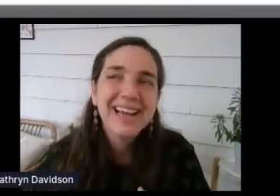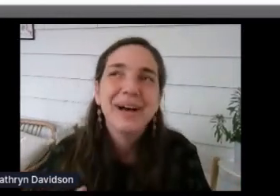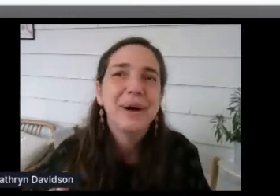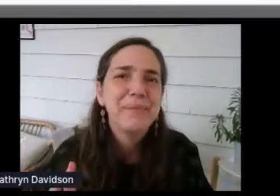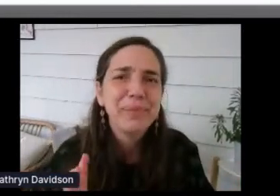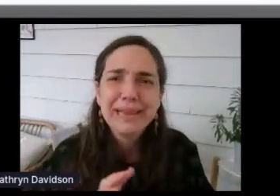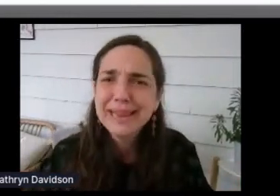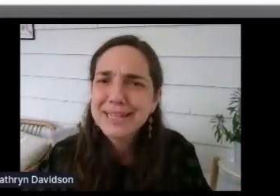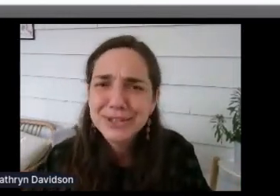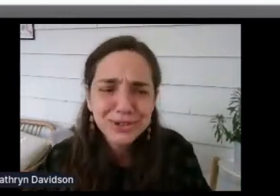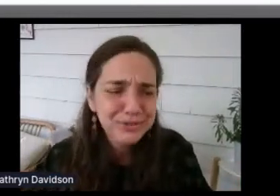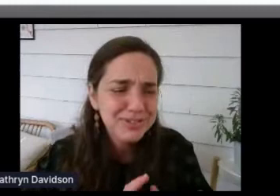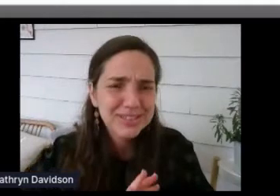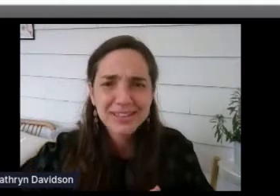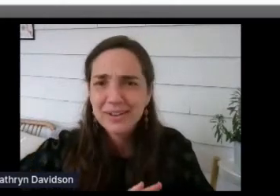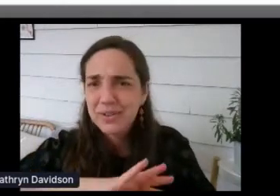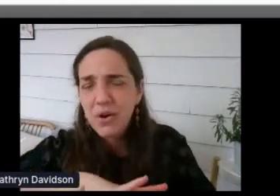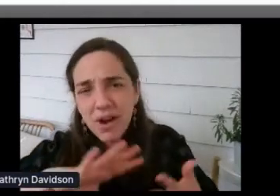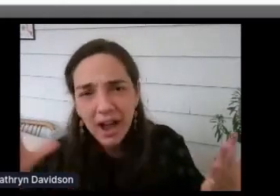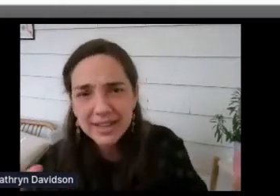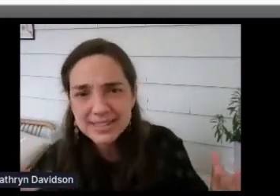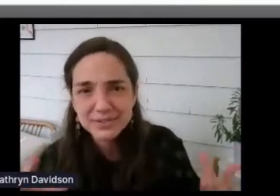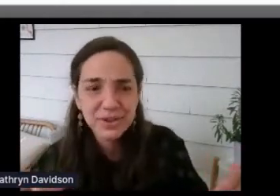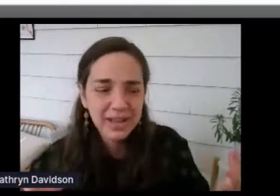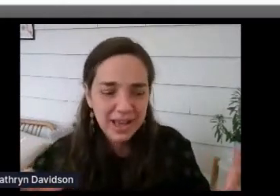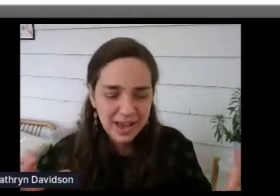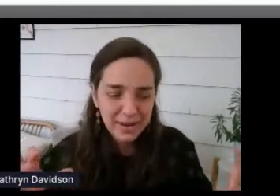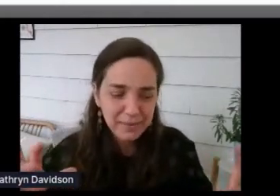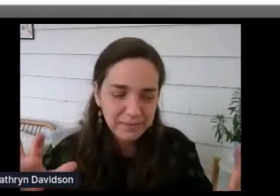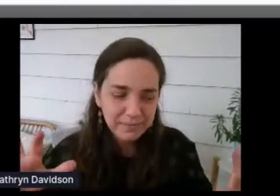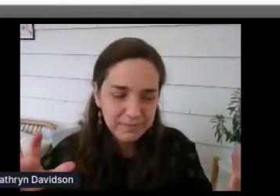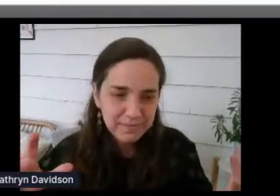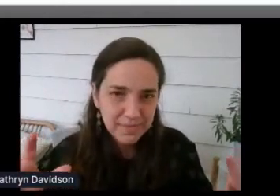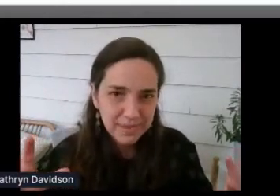yet, lizards, all kinds of